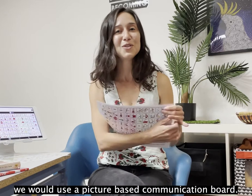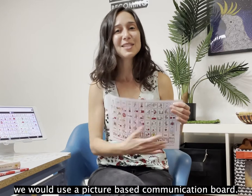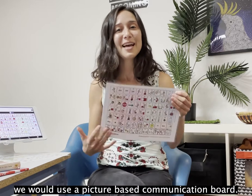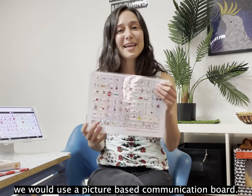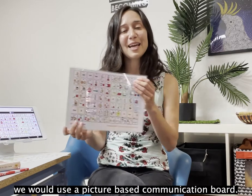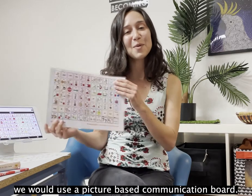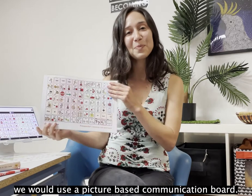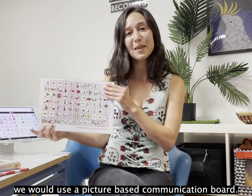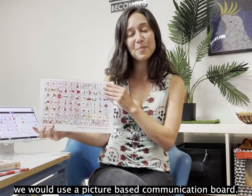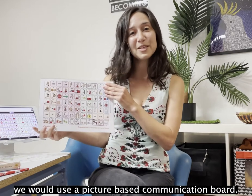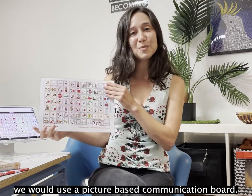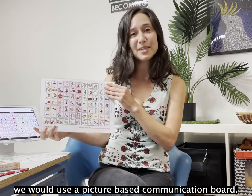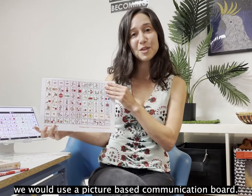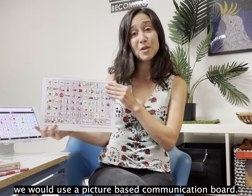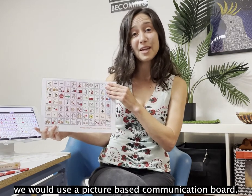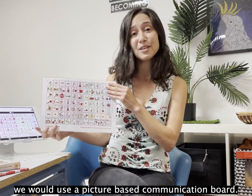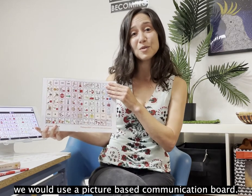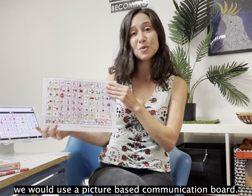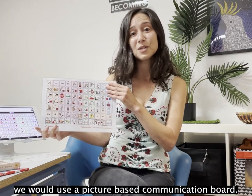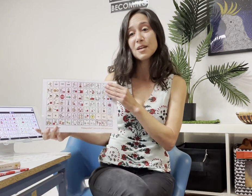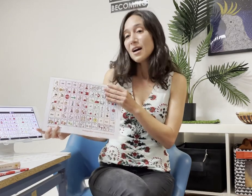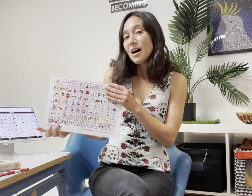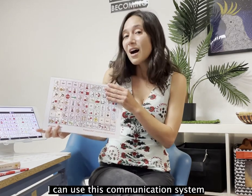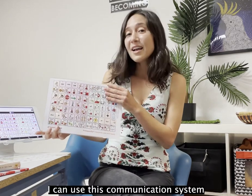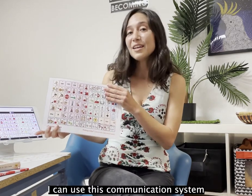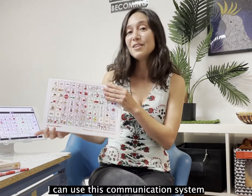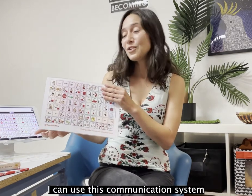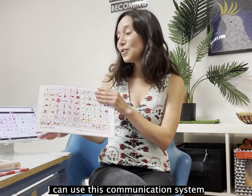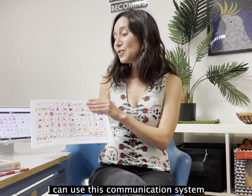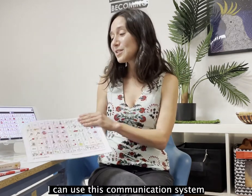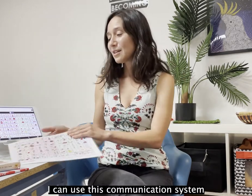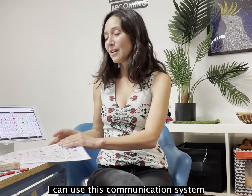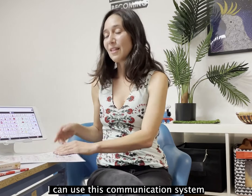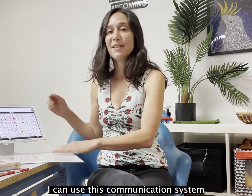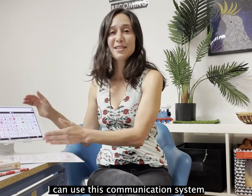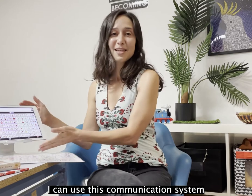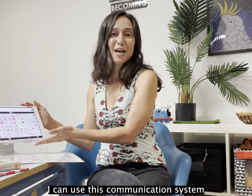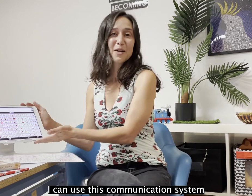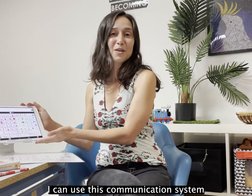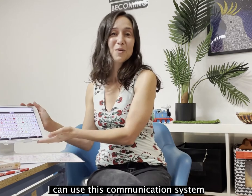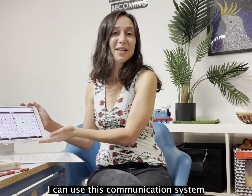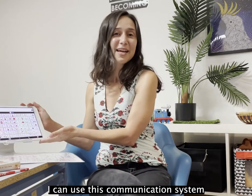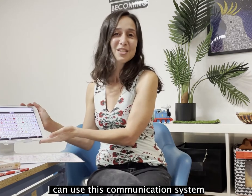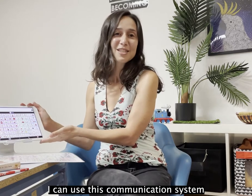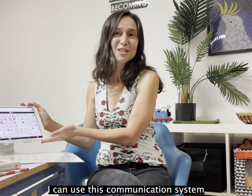use a picture-based communication board. I can use this communication system